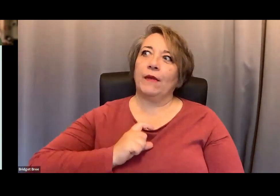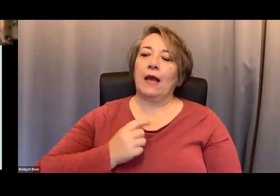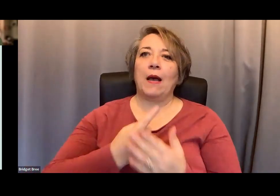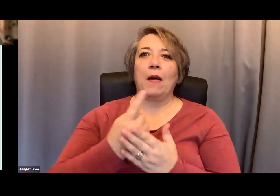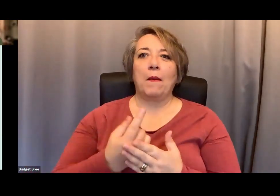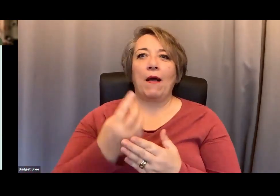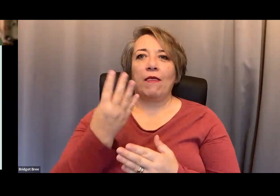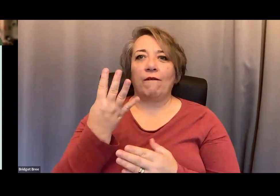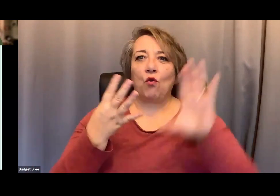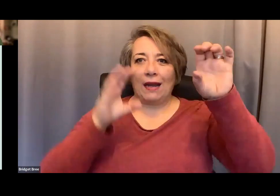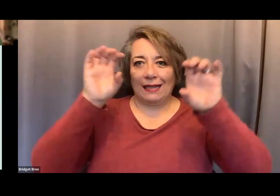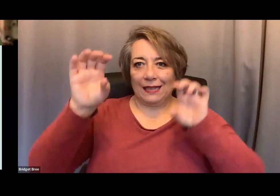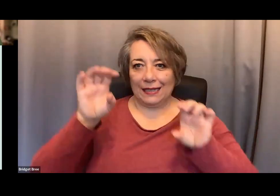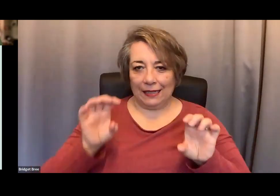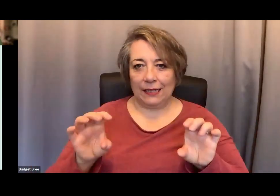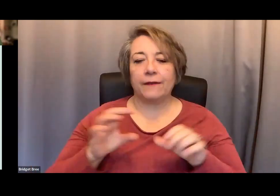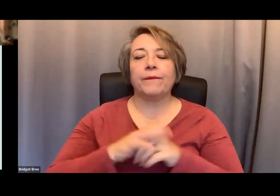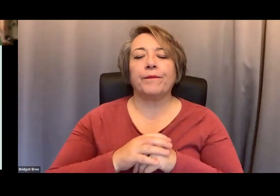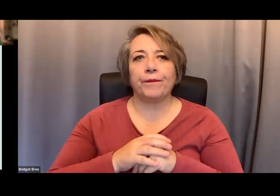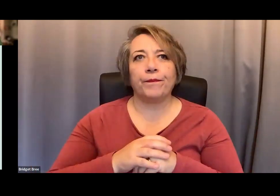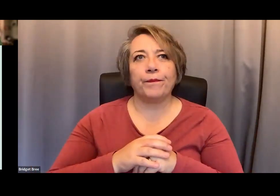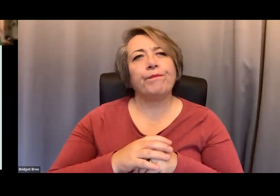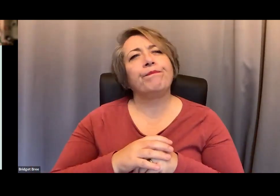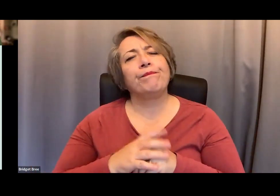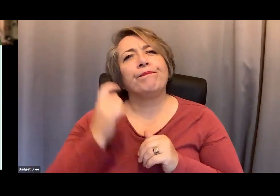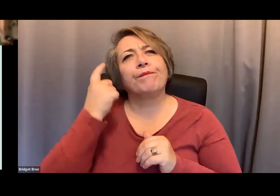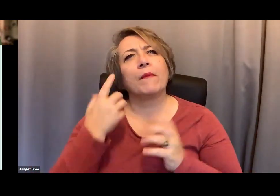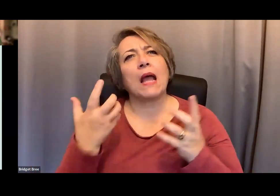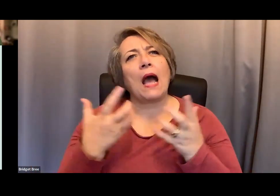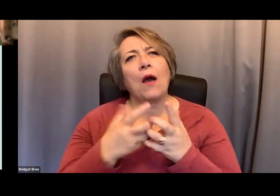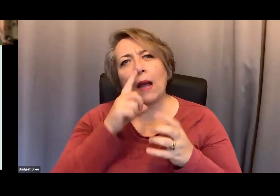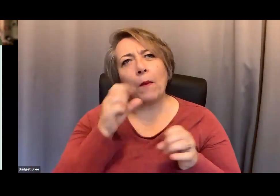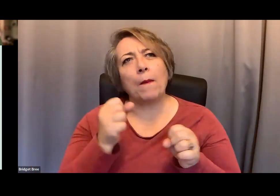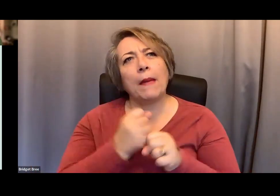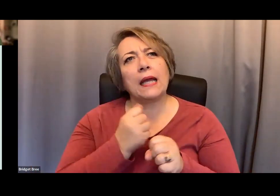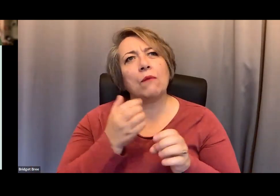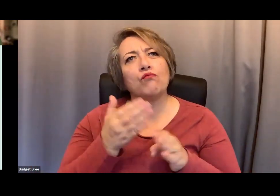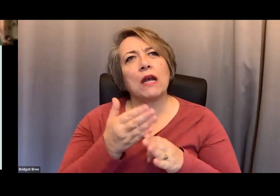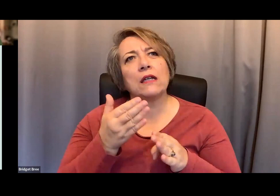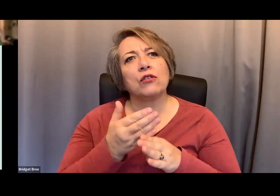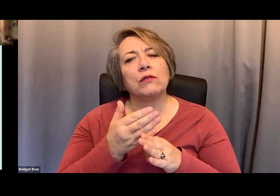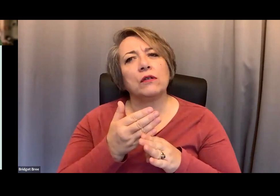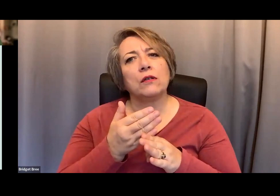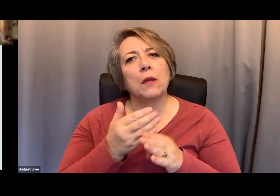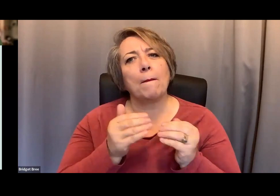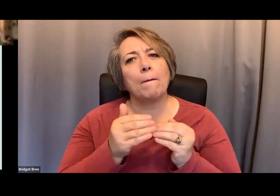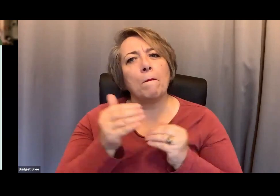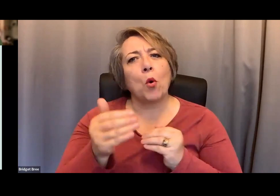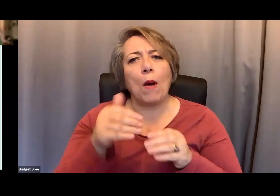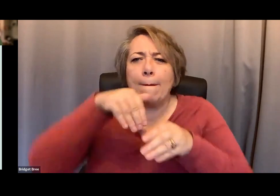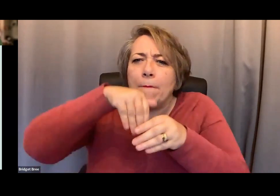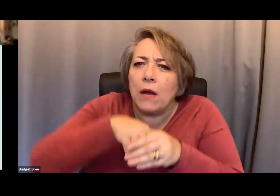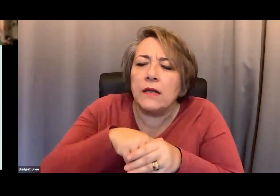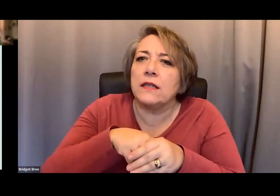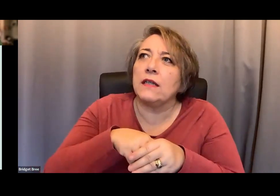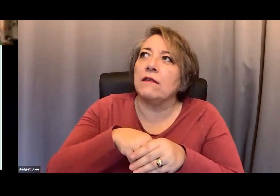in unrolling the donut, the team thought about ways that we could make this more practical, more immersive, that could anchor it into regular